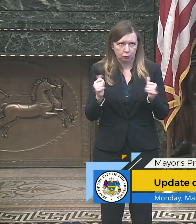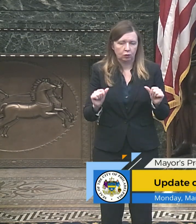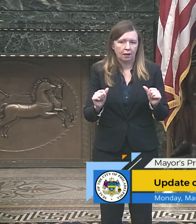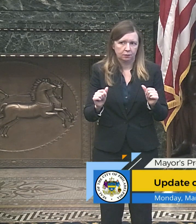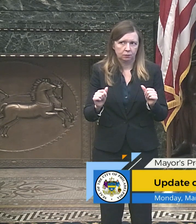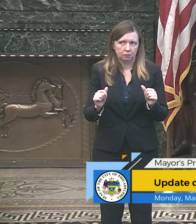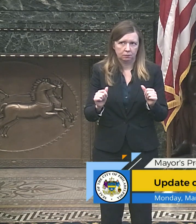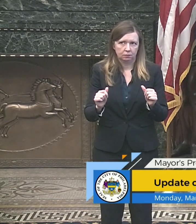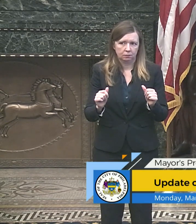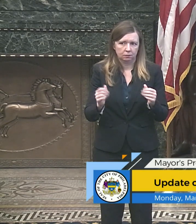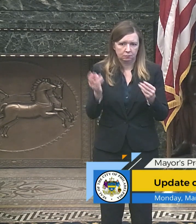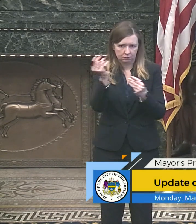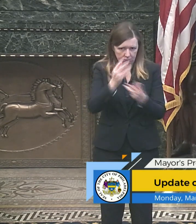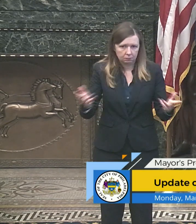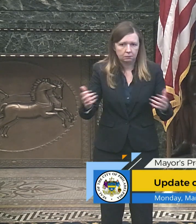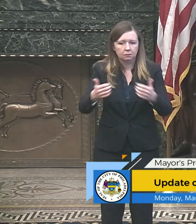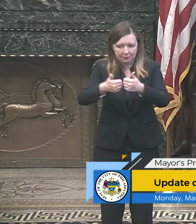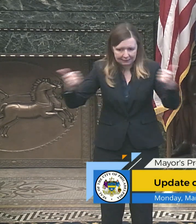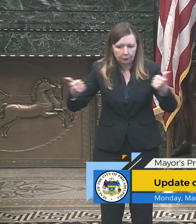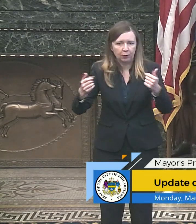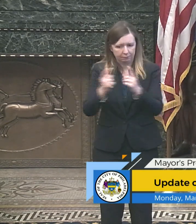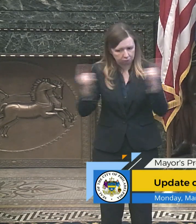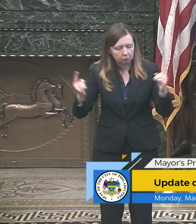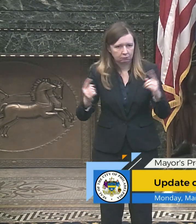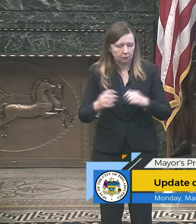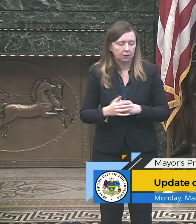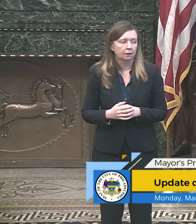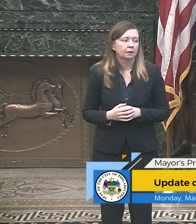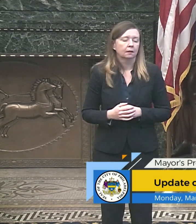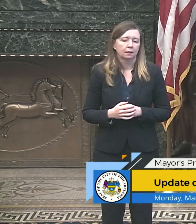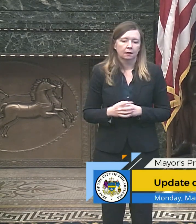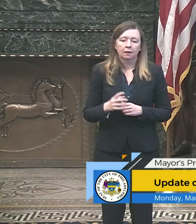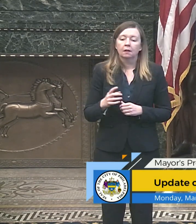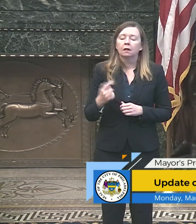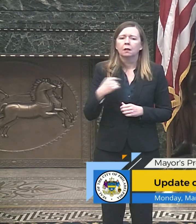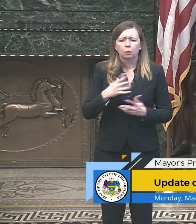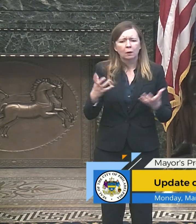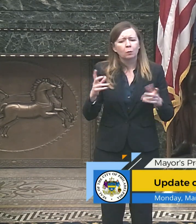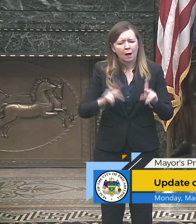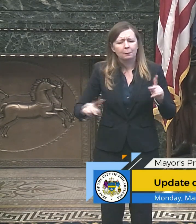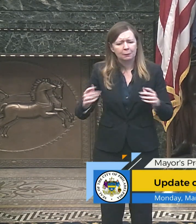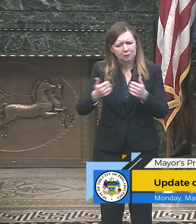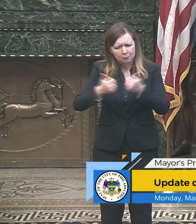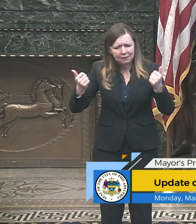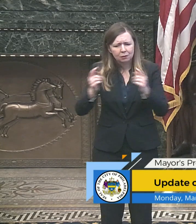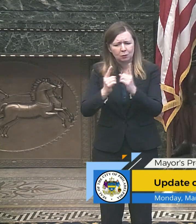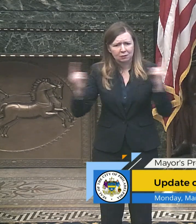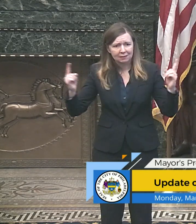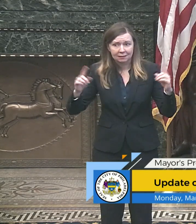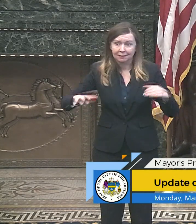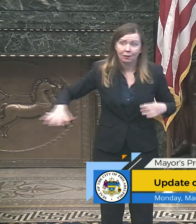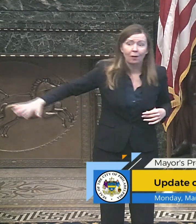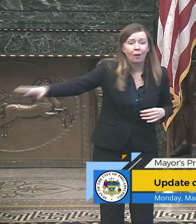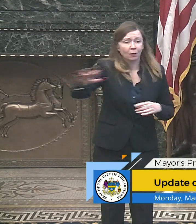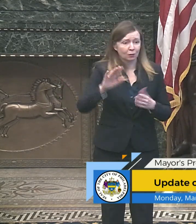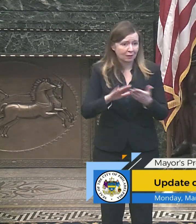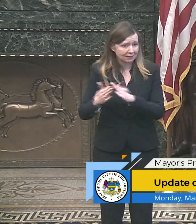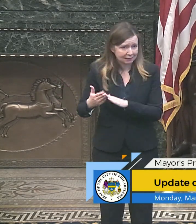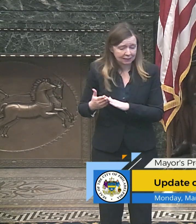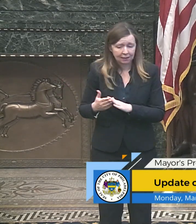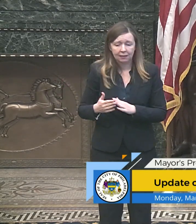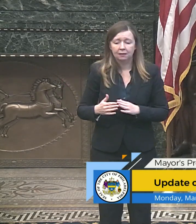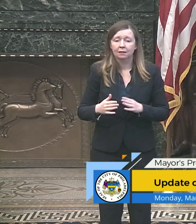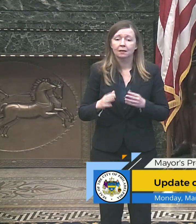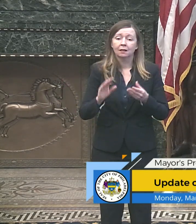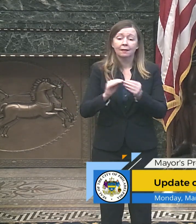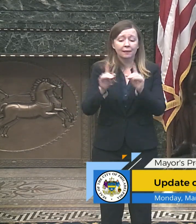social interaction? Yeah, we want to have people be social distancing in the entire city. The number of tests is